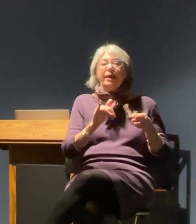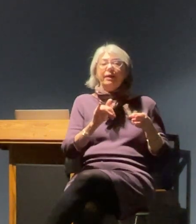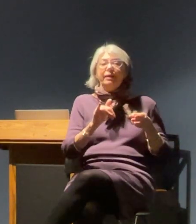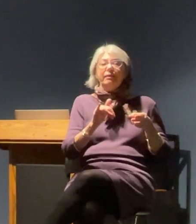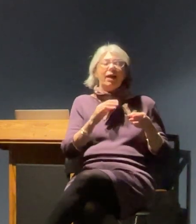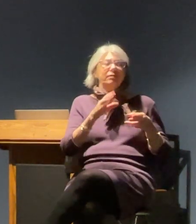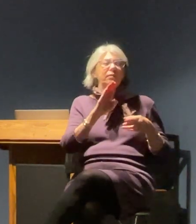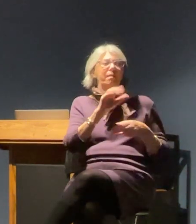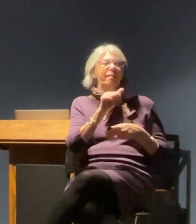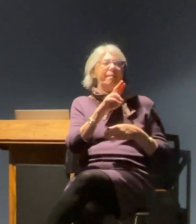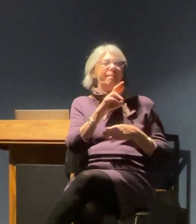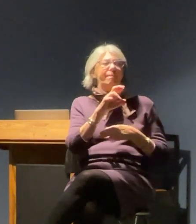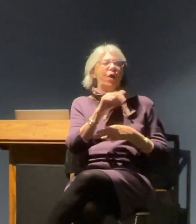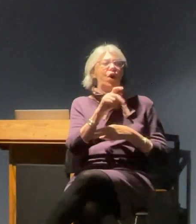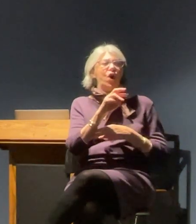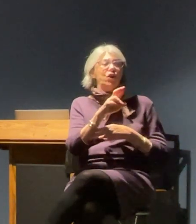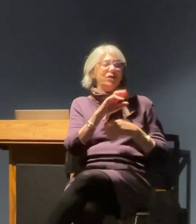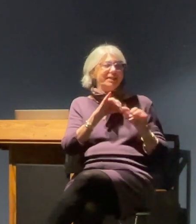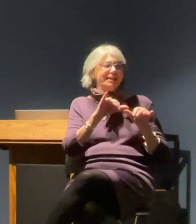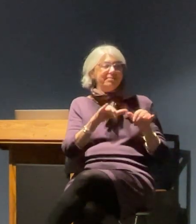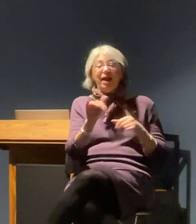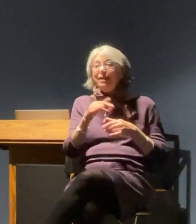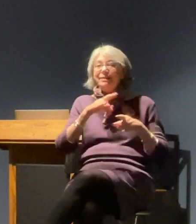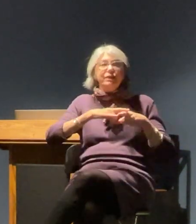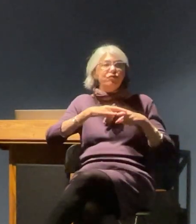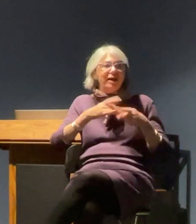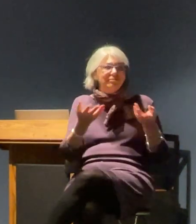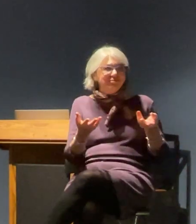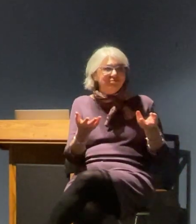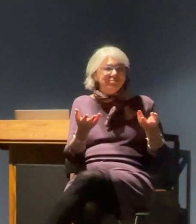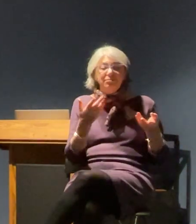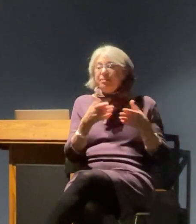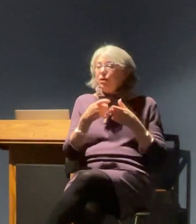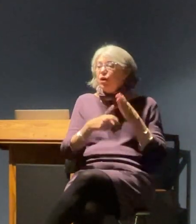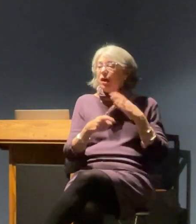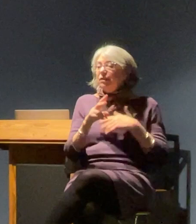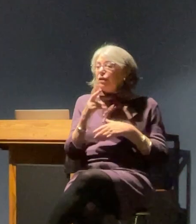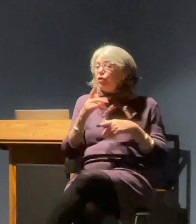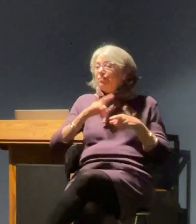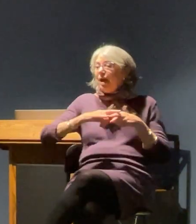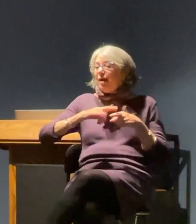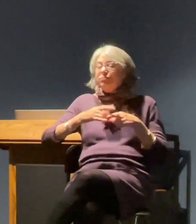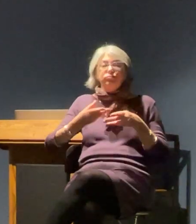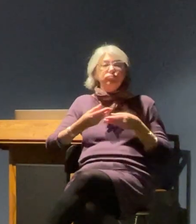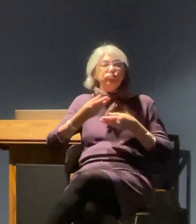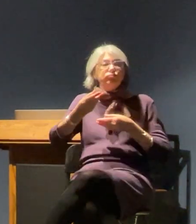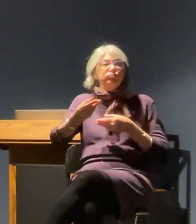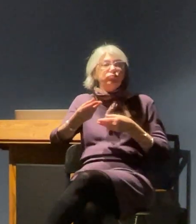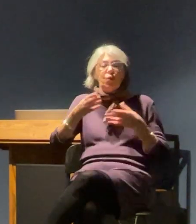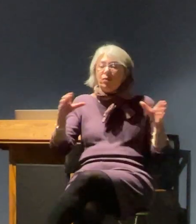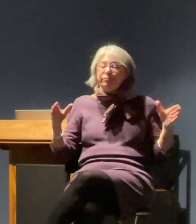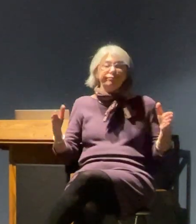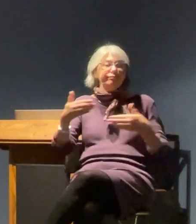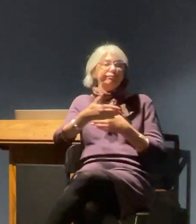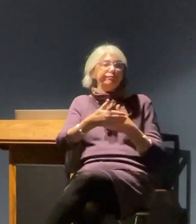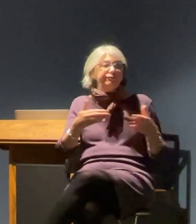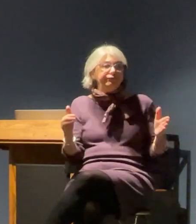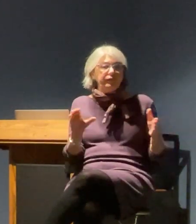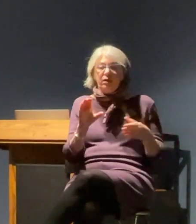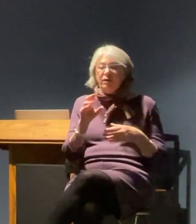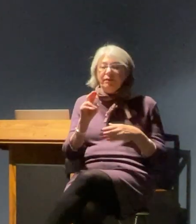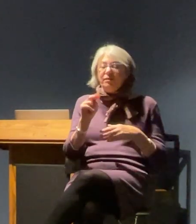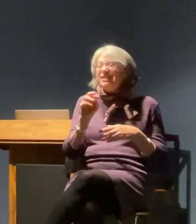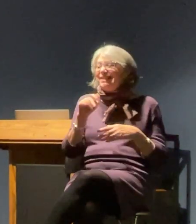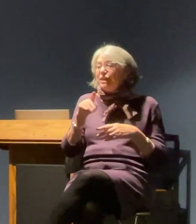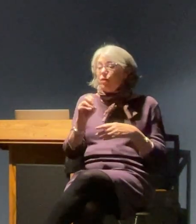barter system, but cigarettes, right? So if, you know, it might cost like 2 small cartons of Newports for that chino jacket, for